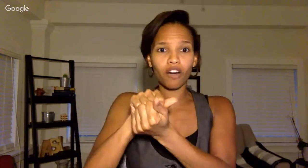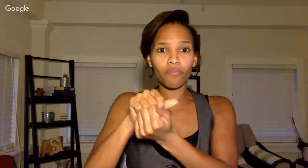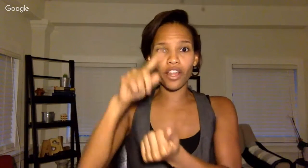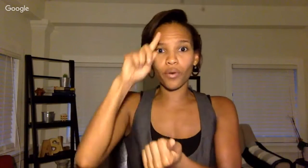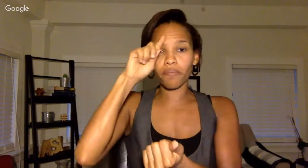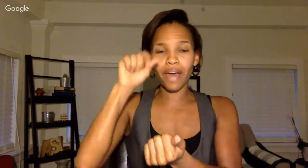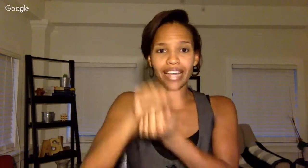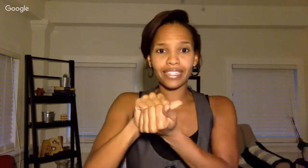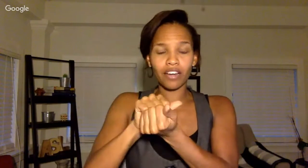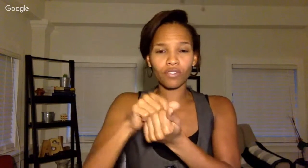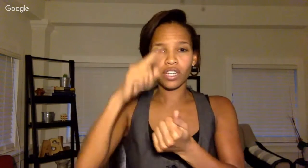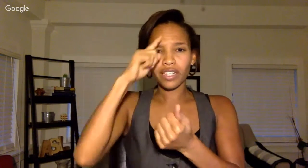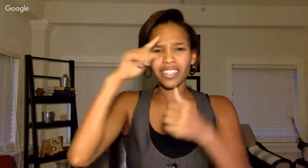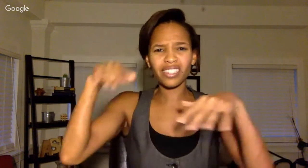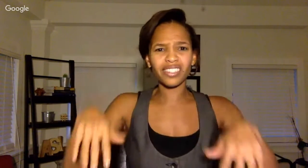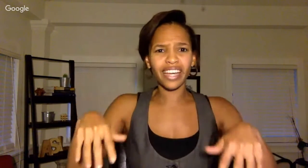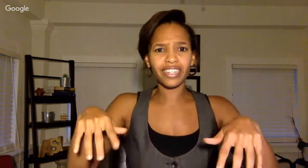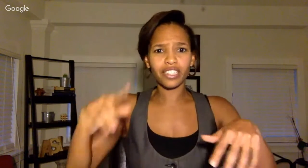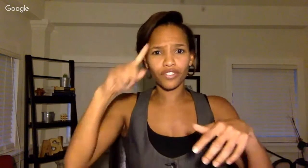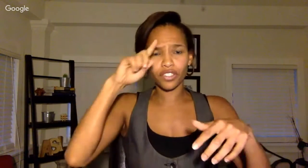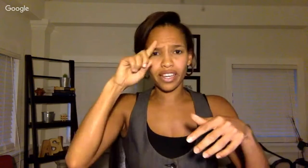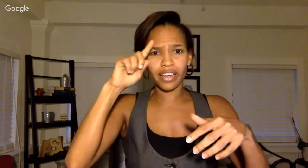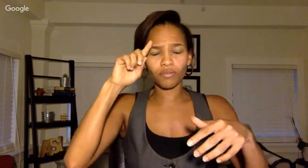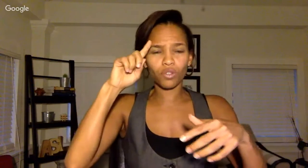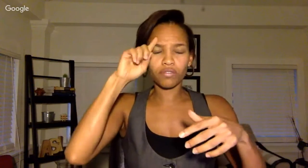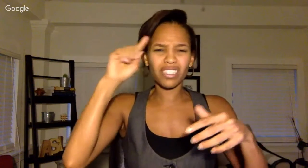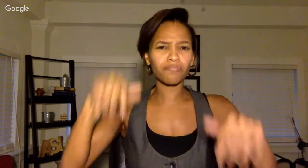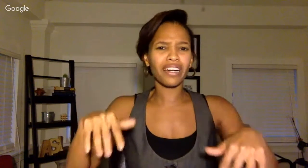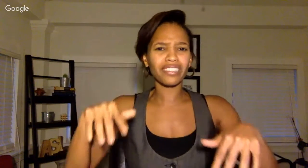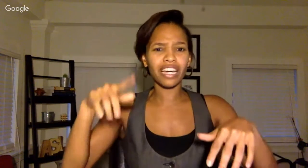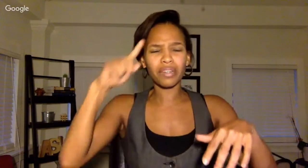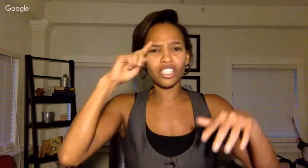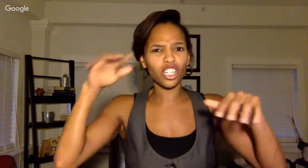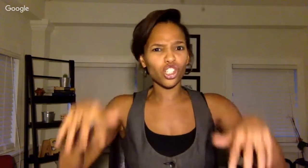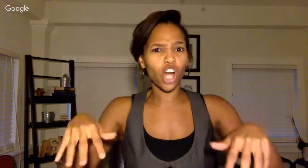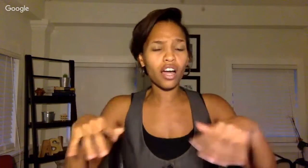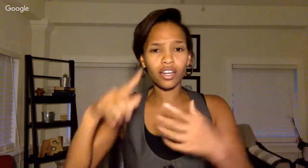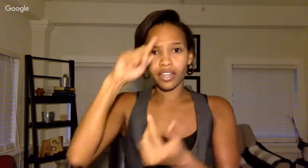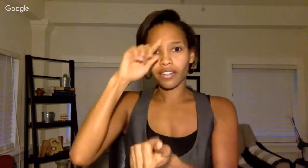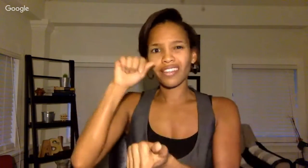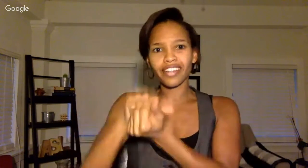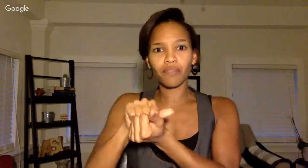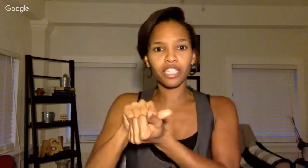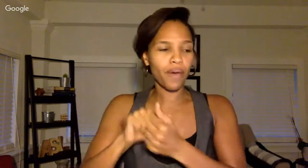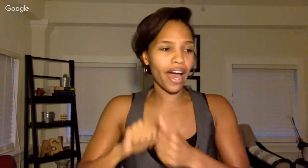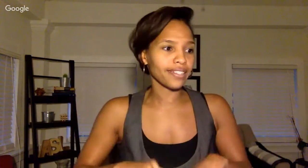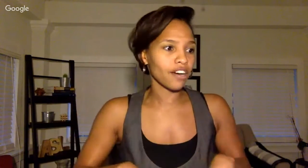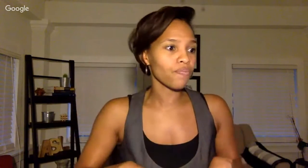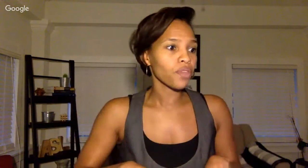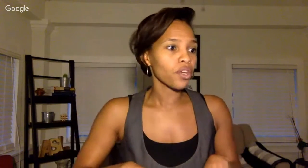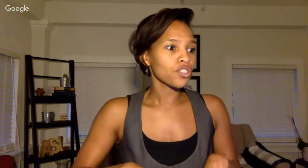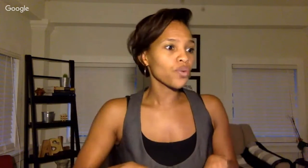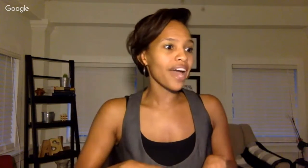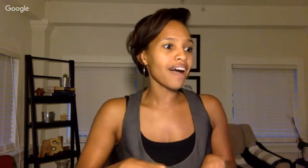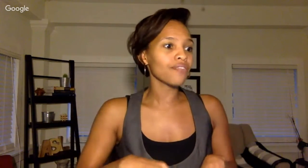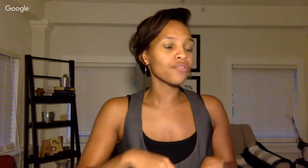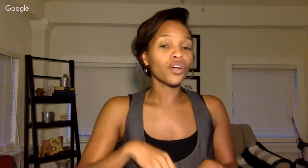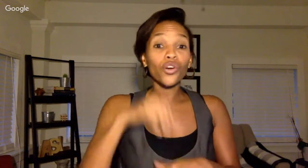by the way, pass out. This is a slightly different sign. Well, this sign means like shock. The sign means pass out. So we have,